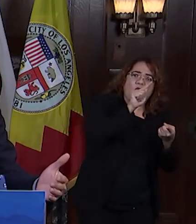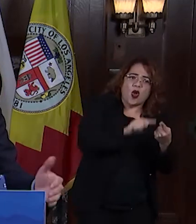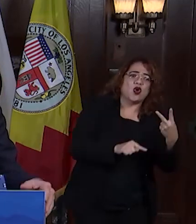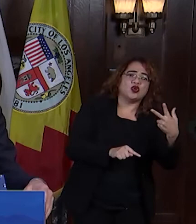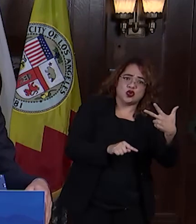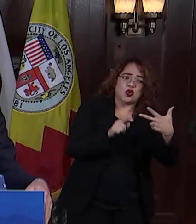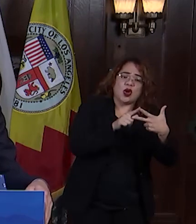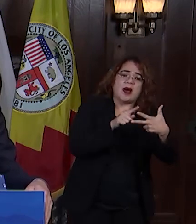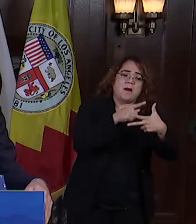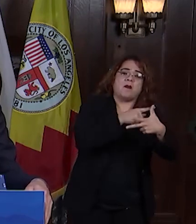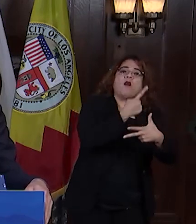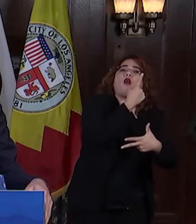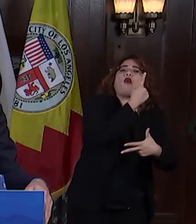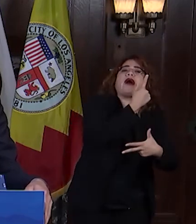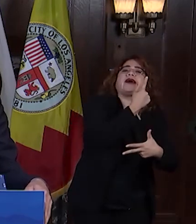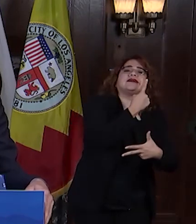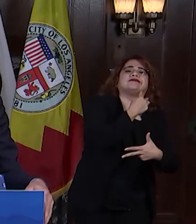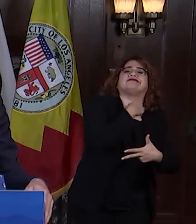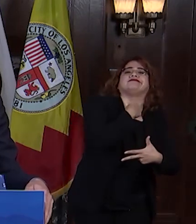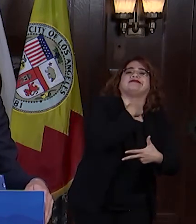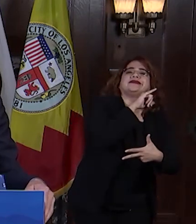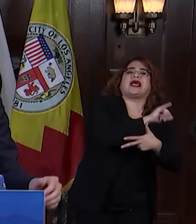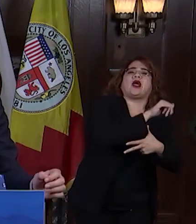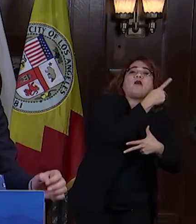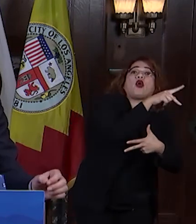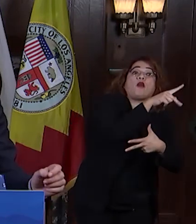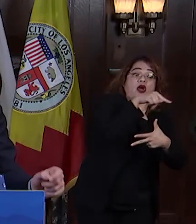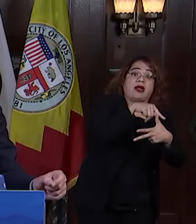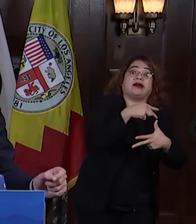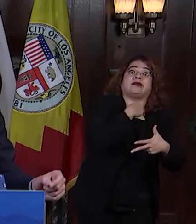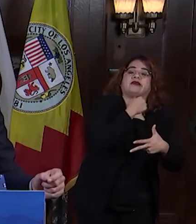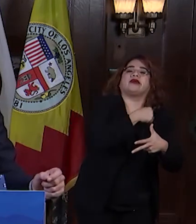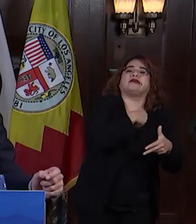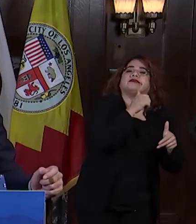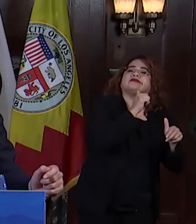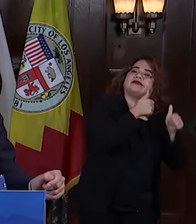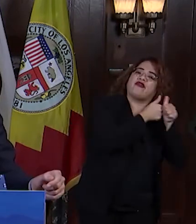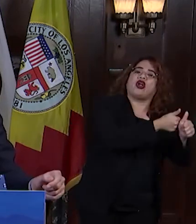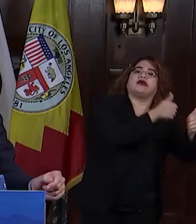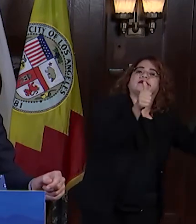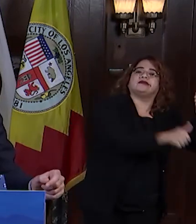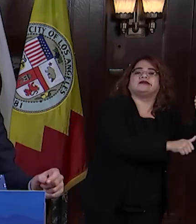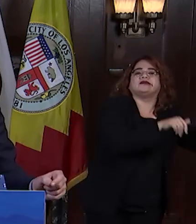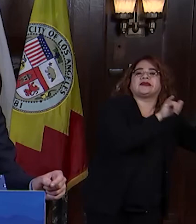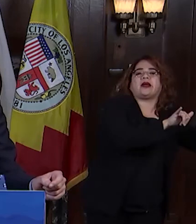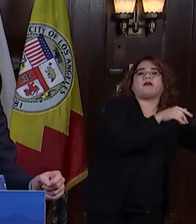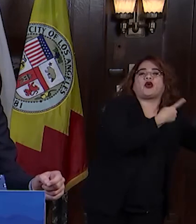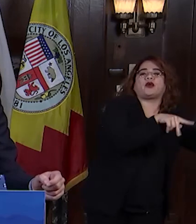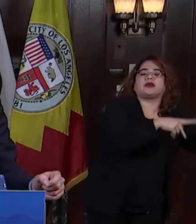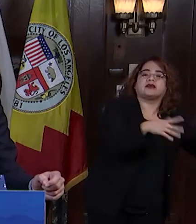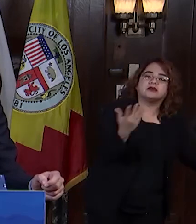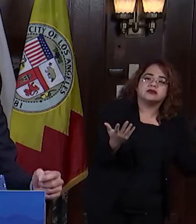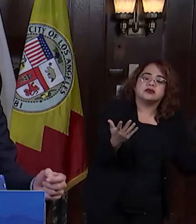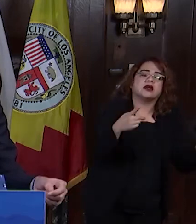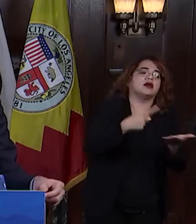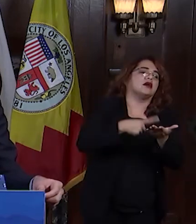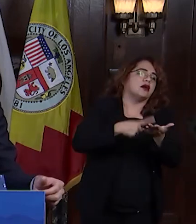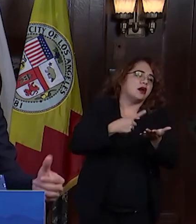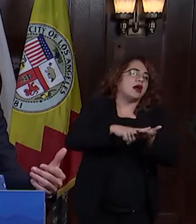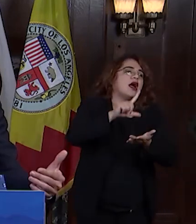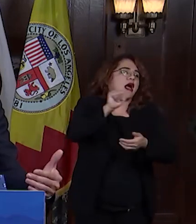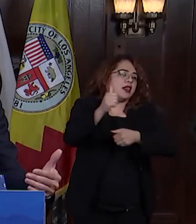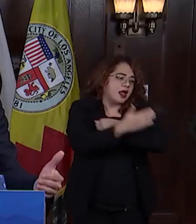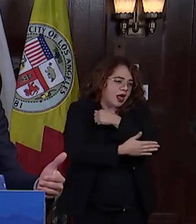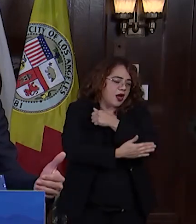compared to even other counties in California. So that's an ongoing discussion with the state. I certainly would be a